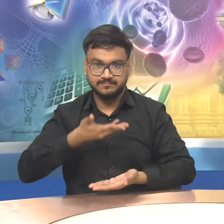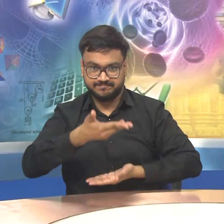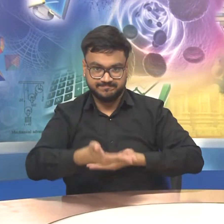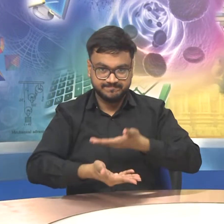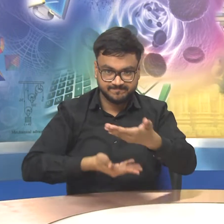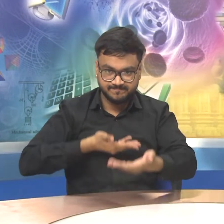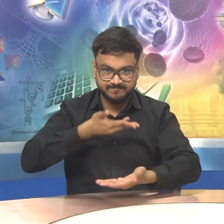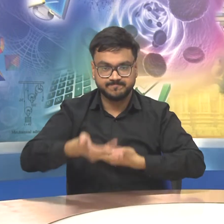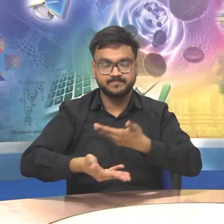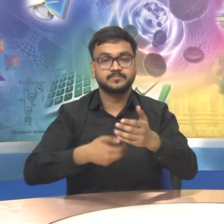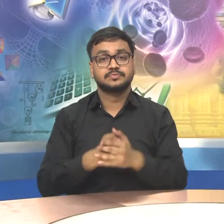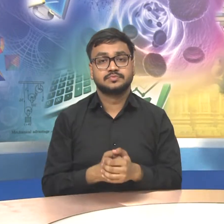Welcome back to our classes.